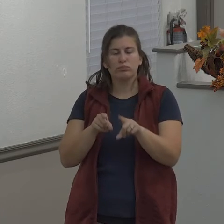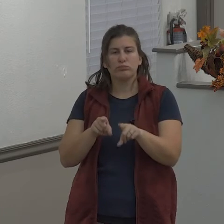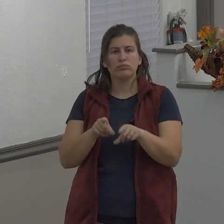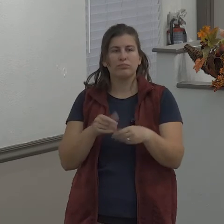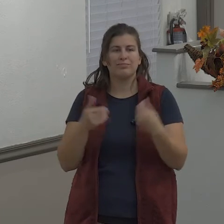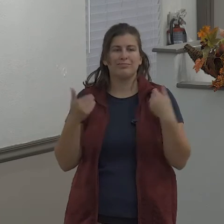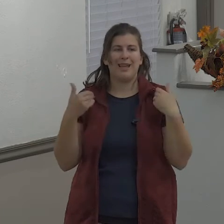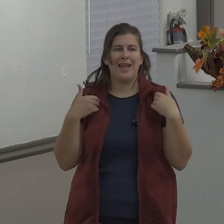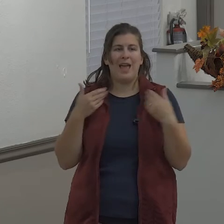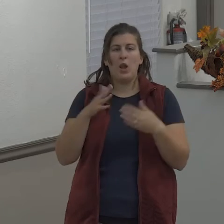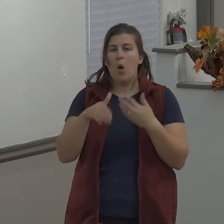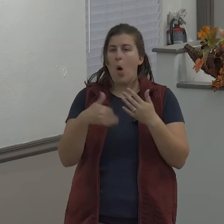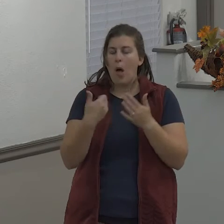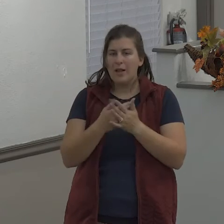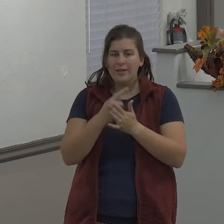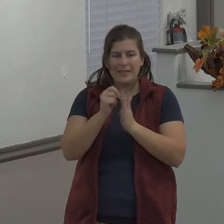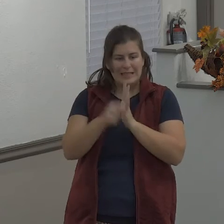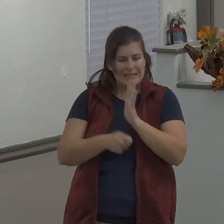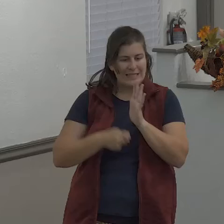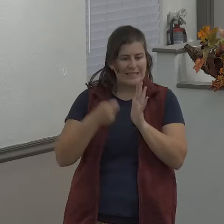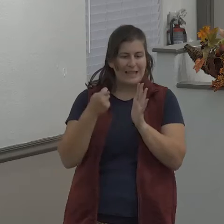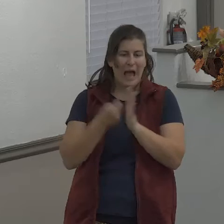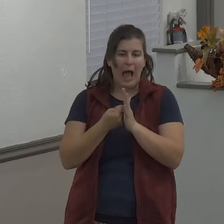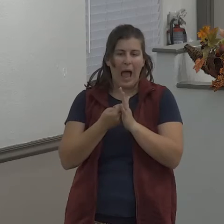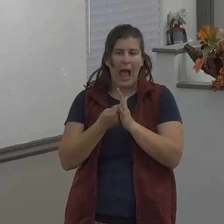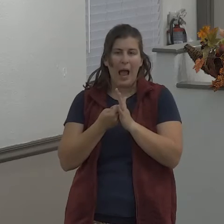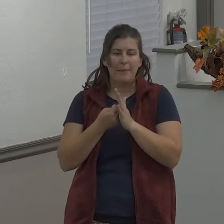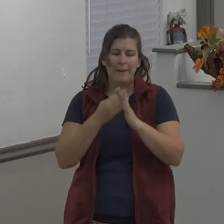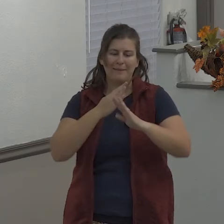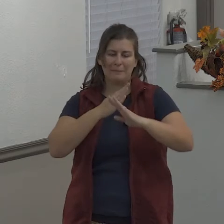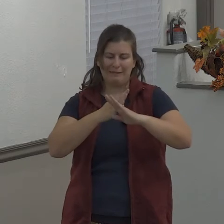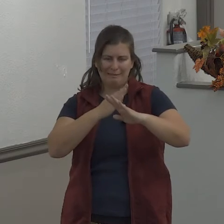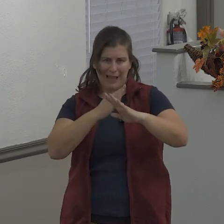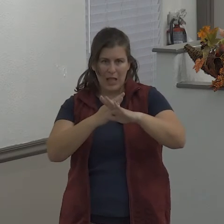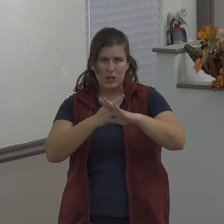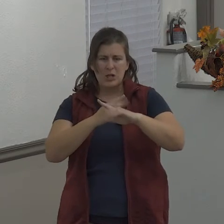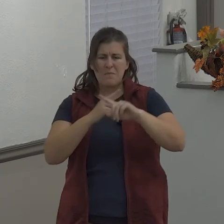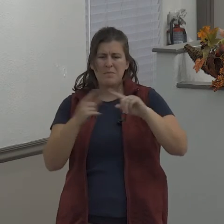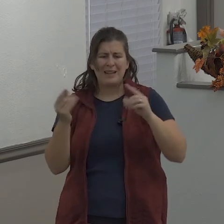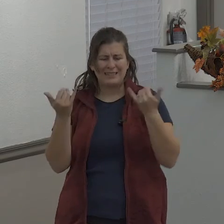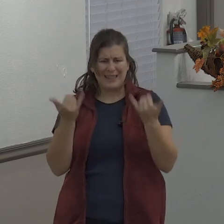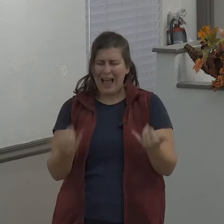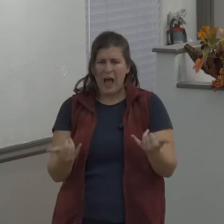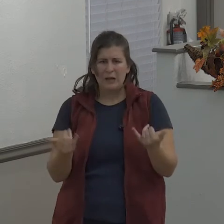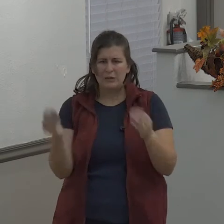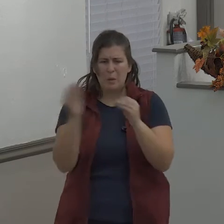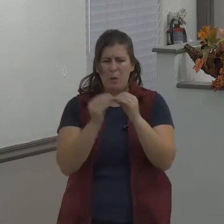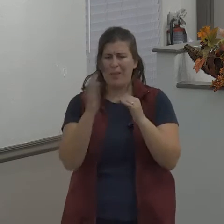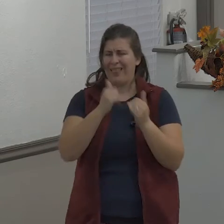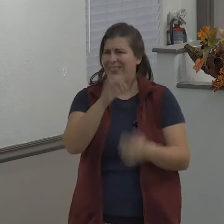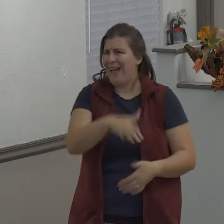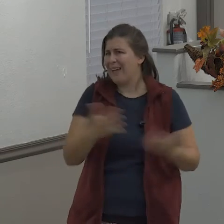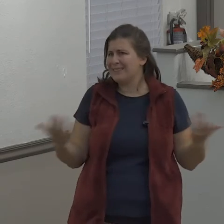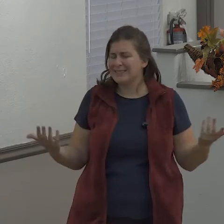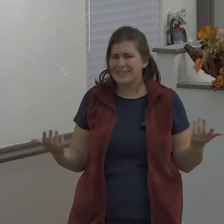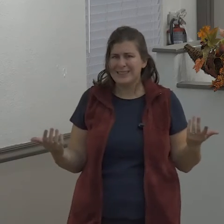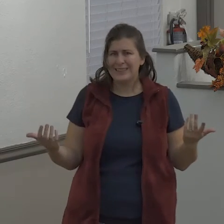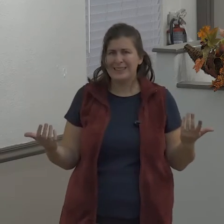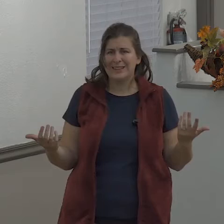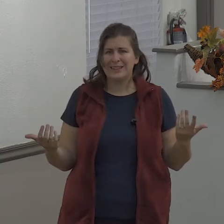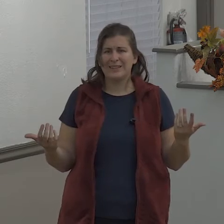Went through all of the period of time of prevention. Well, we're beyond this now.